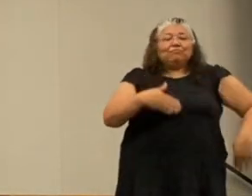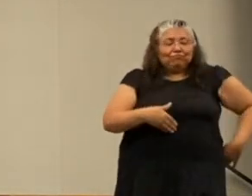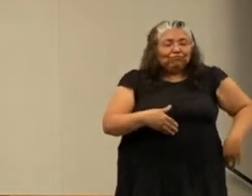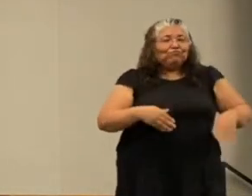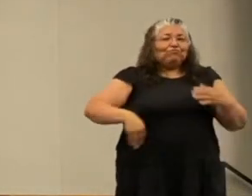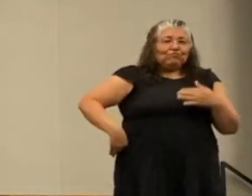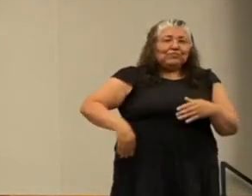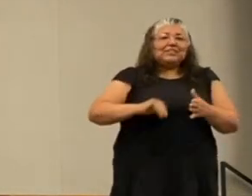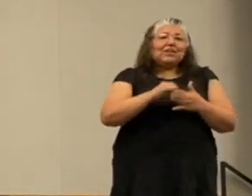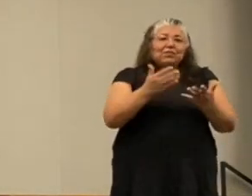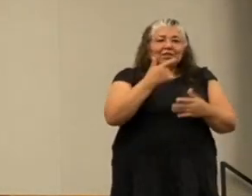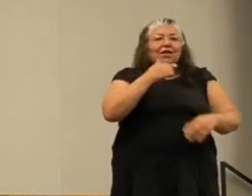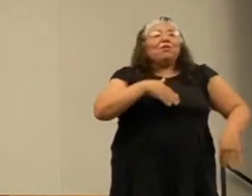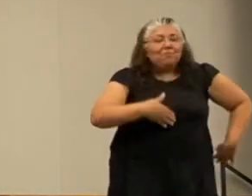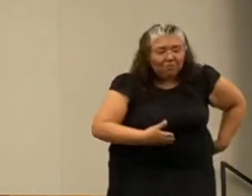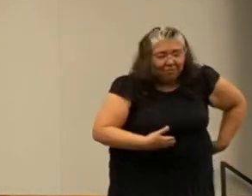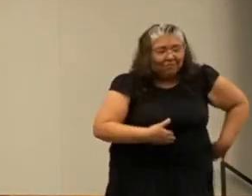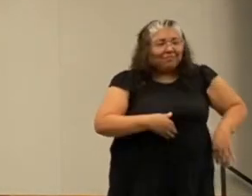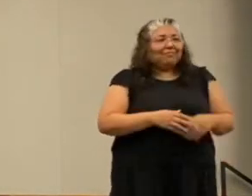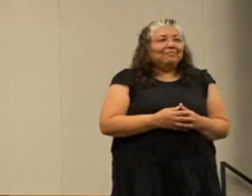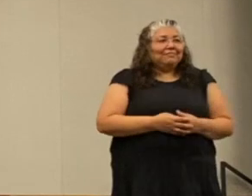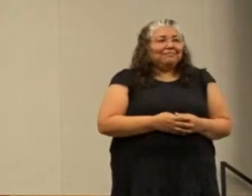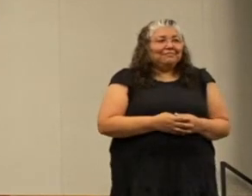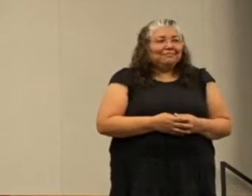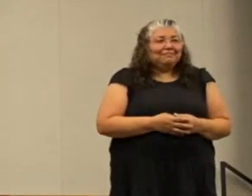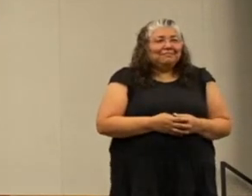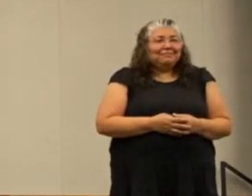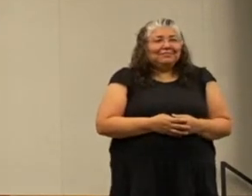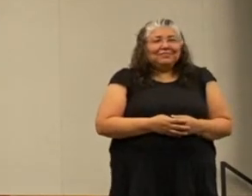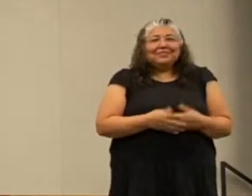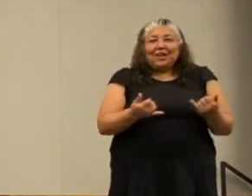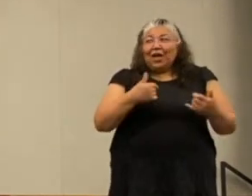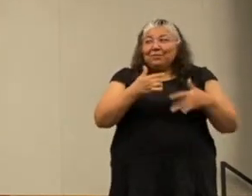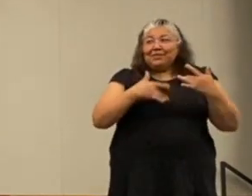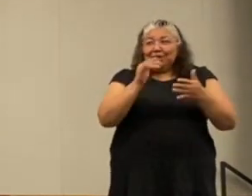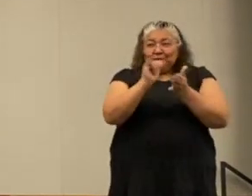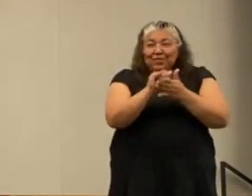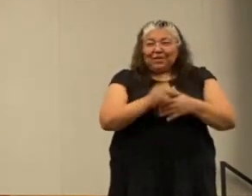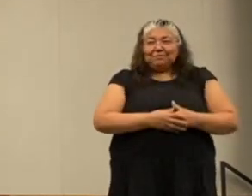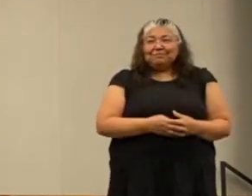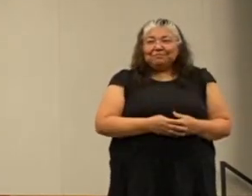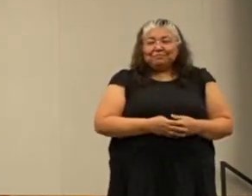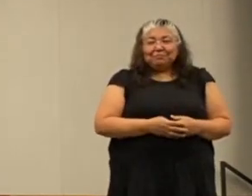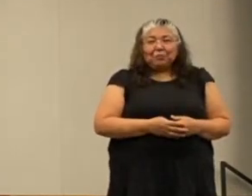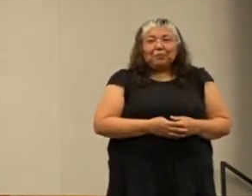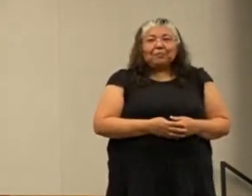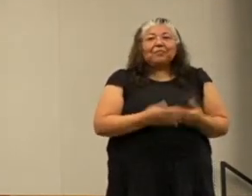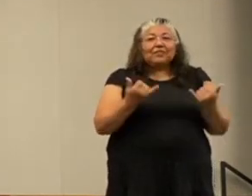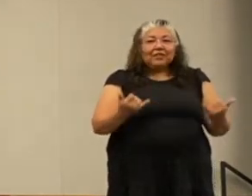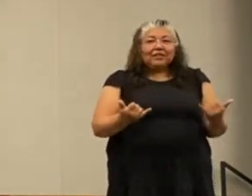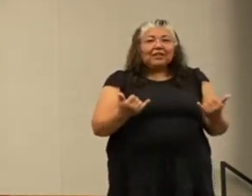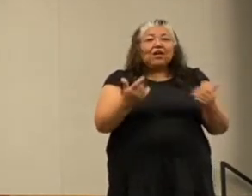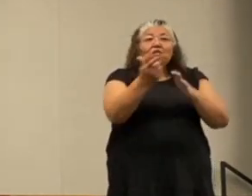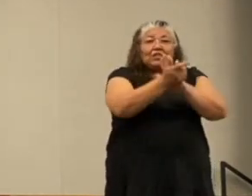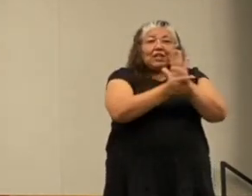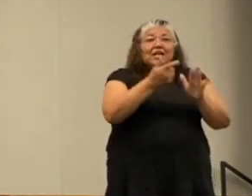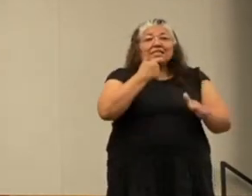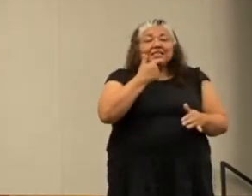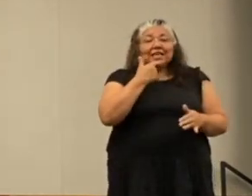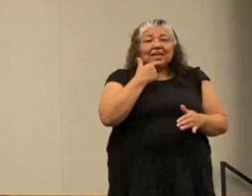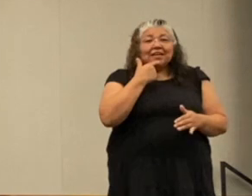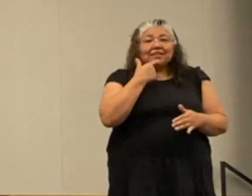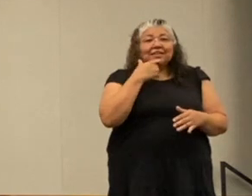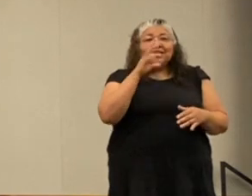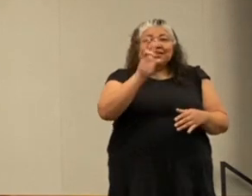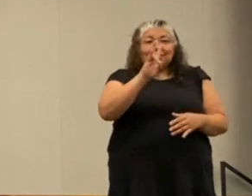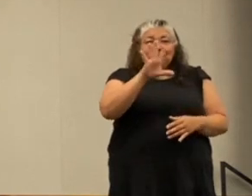what it's said to do. Bad. Okay? I'm excited about that. But if the law says 75 miles